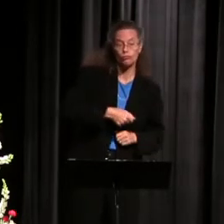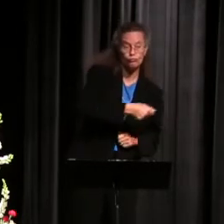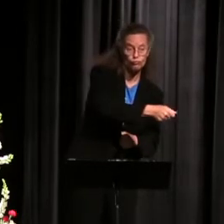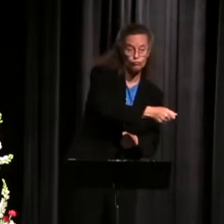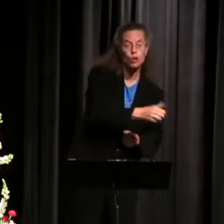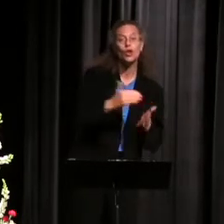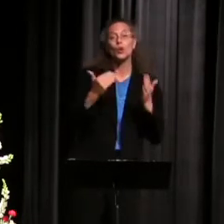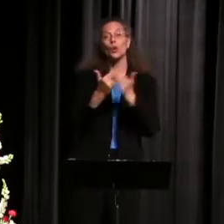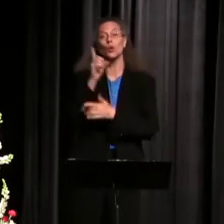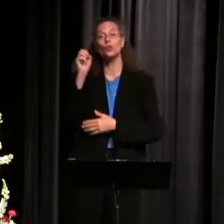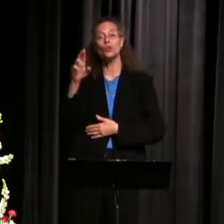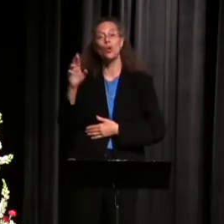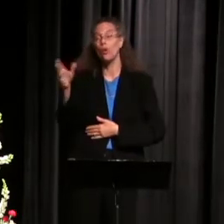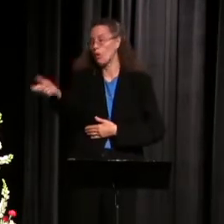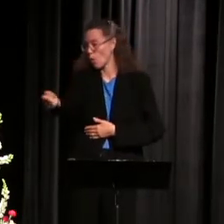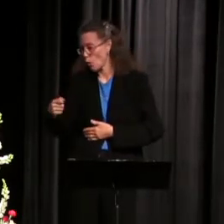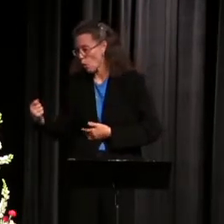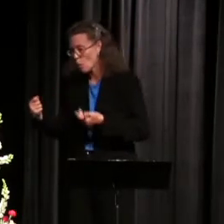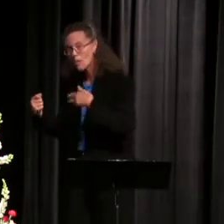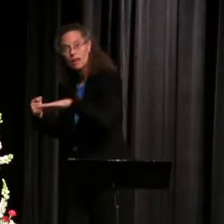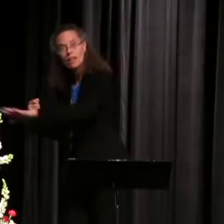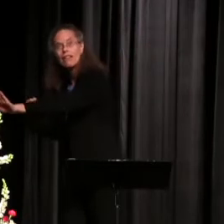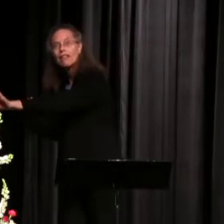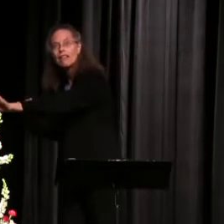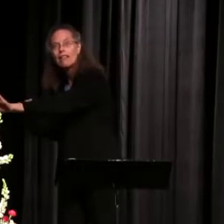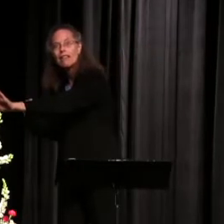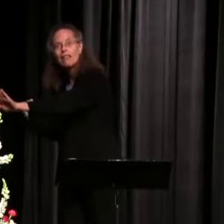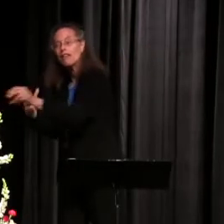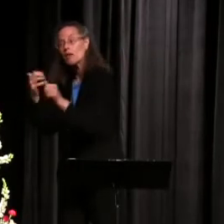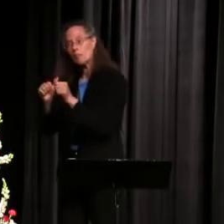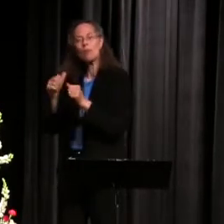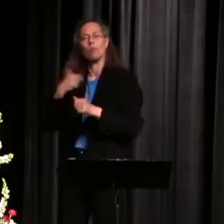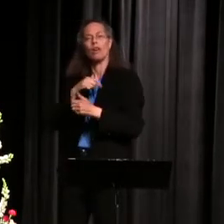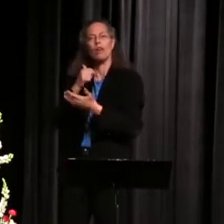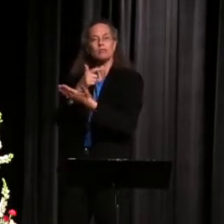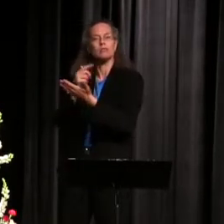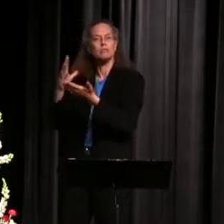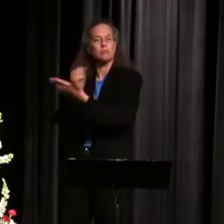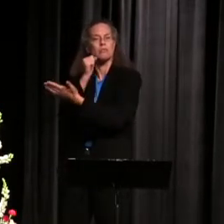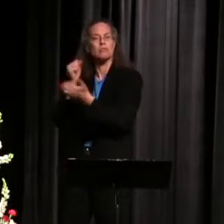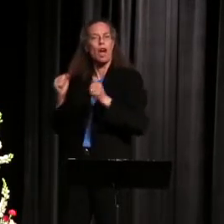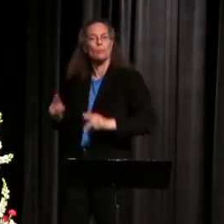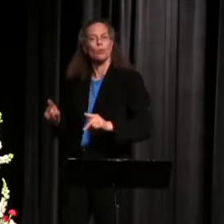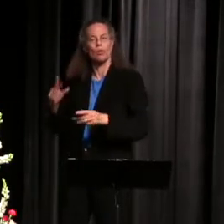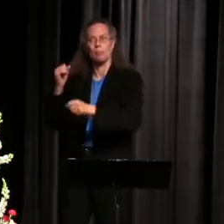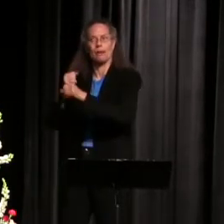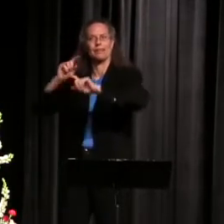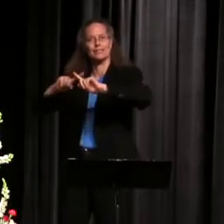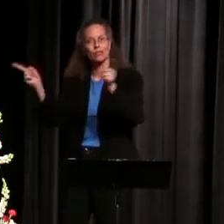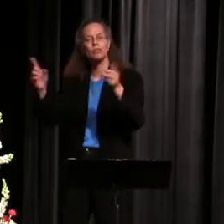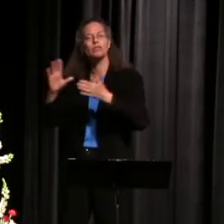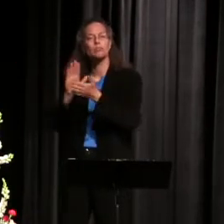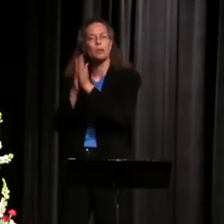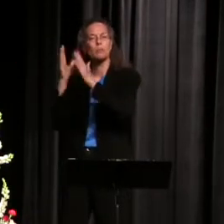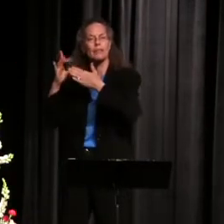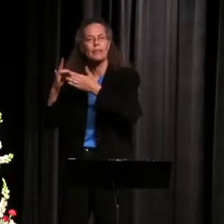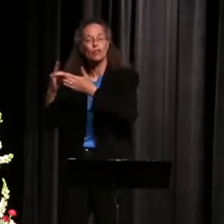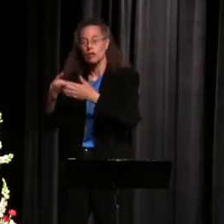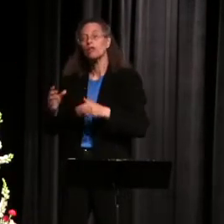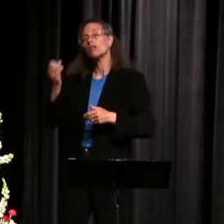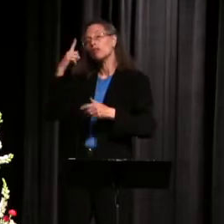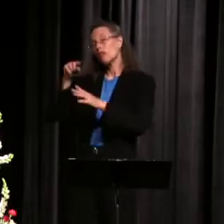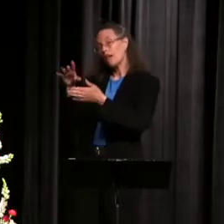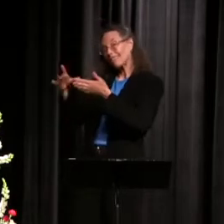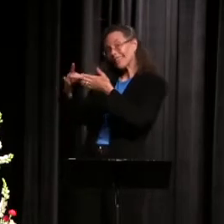let's confront the uncertainty in the world as an opportunity to make a difference, to be leaders. Because there is no leadership